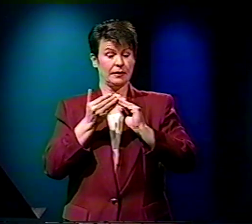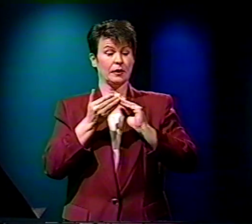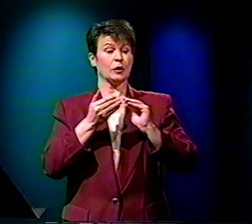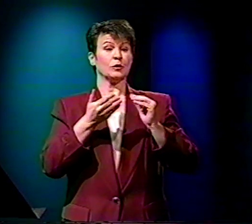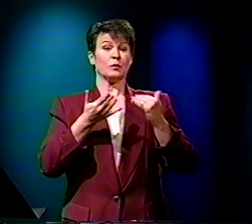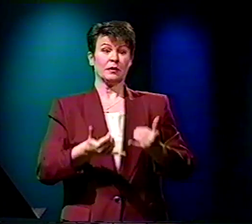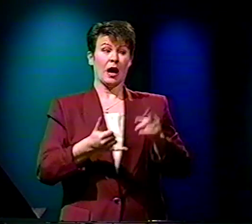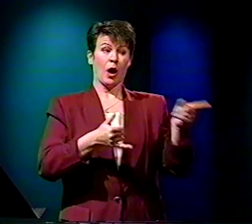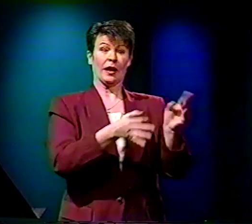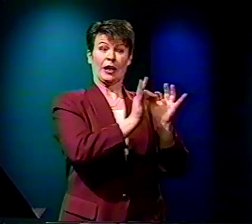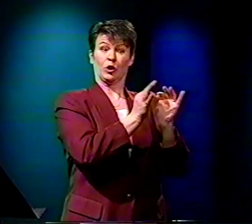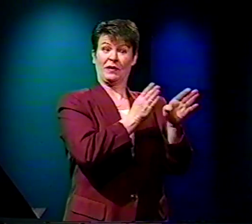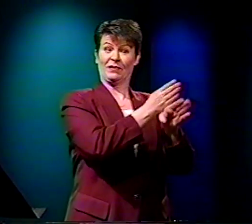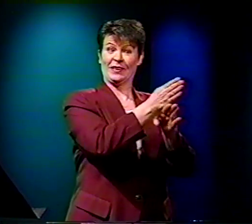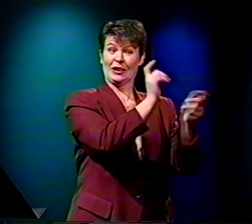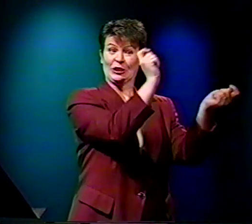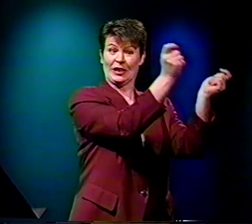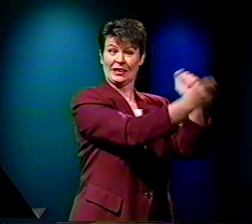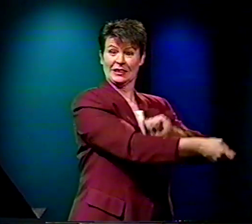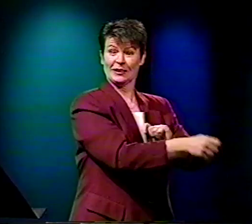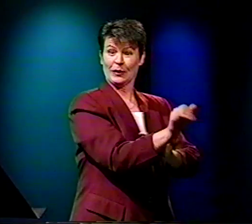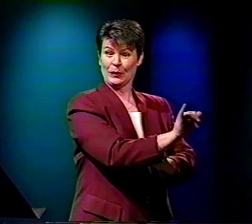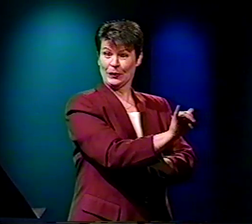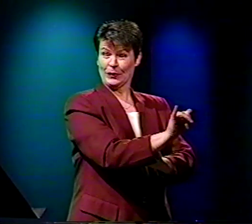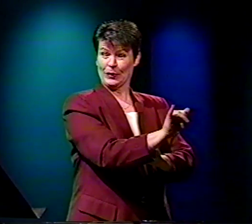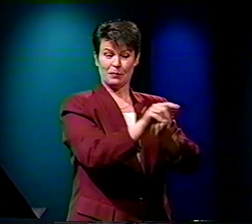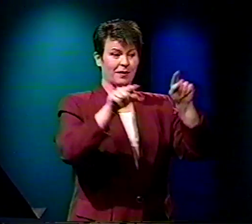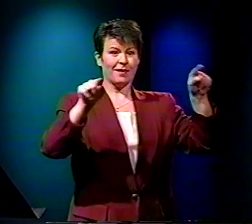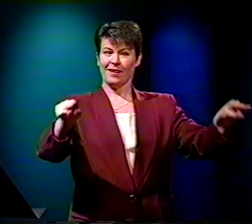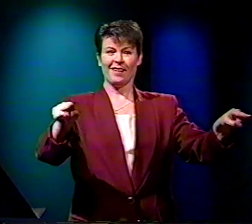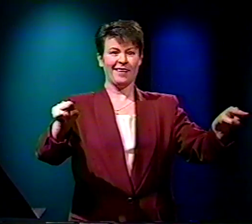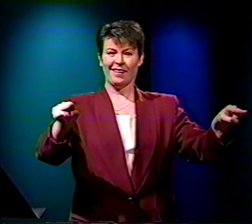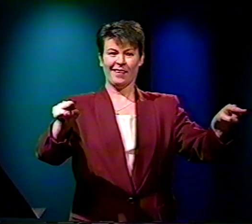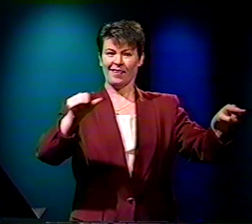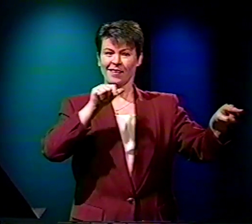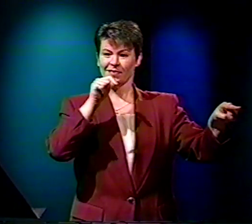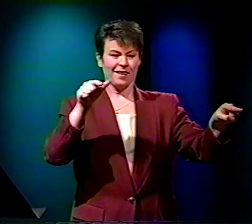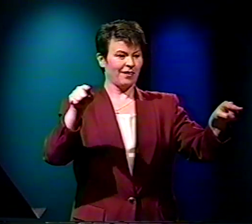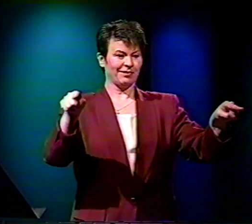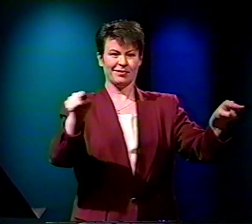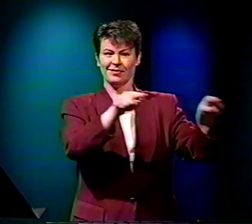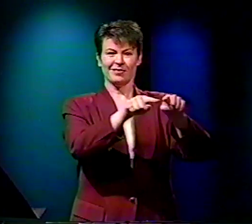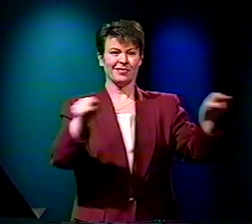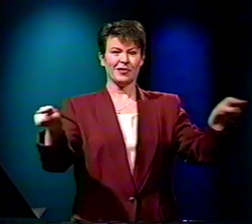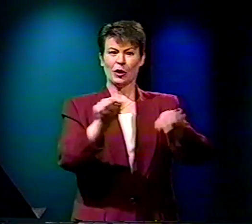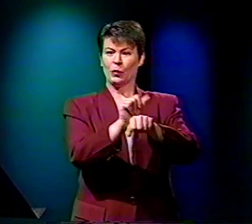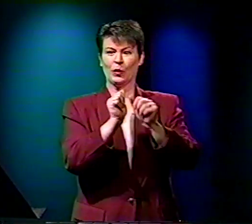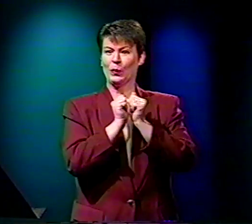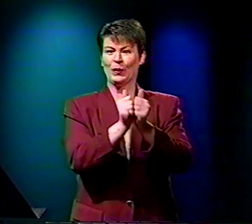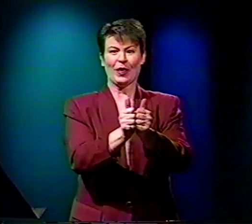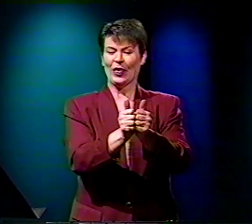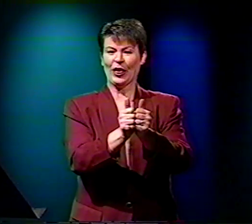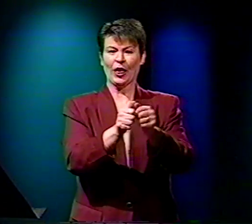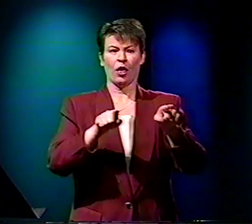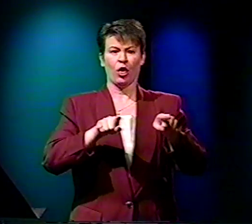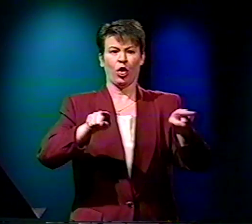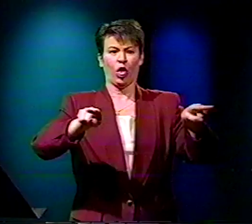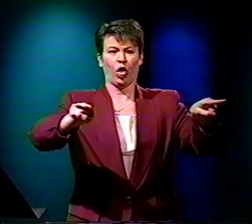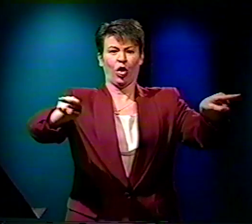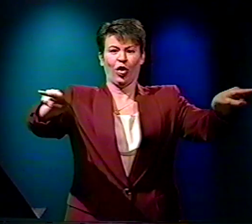community. So now the interpreting field is also changing. But these two changes are not necessarily parallel or working